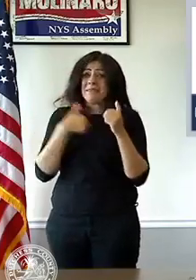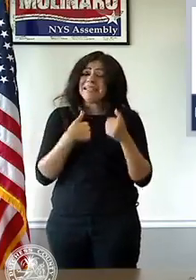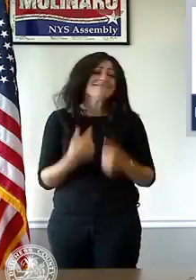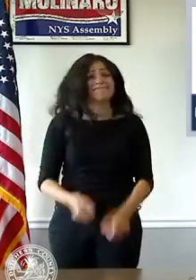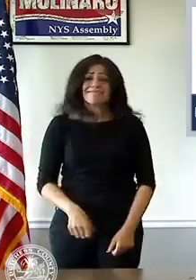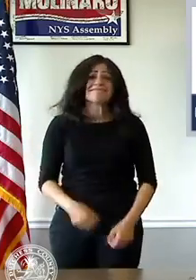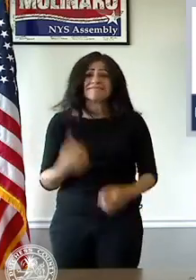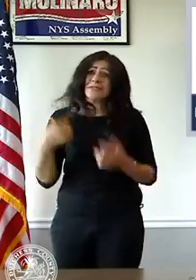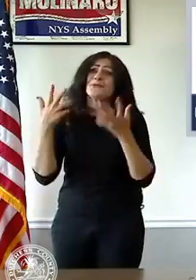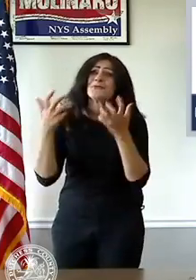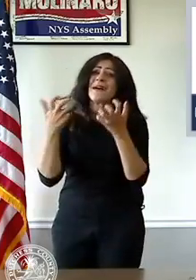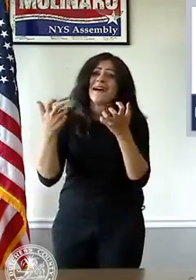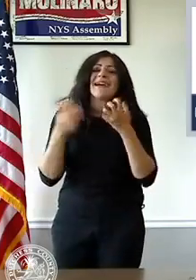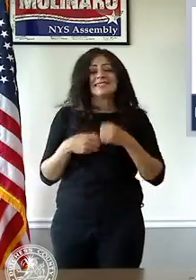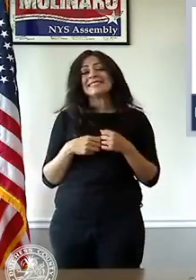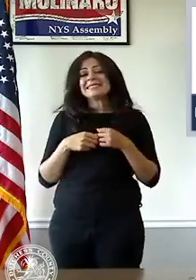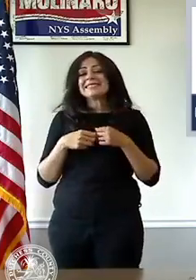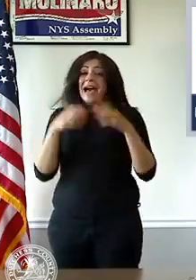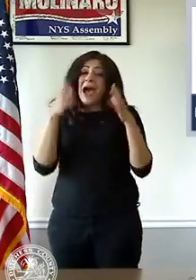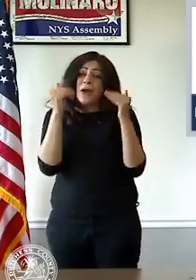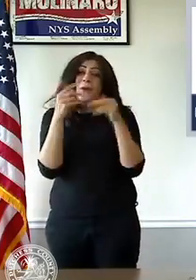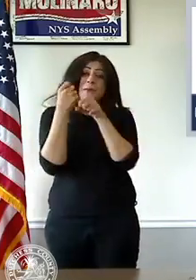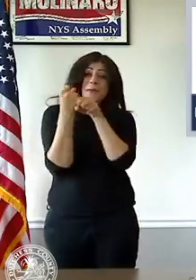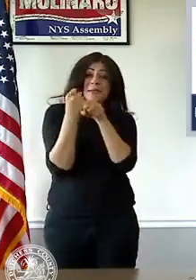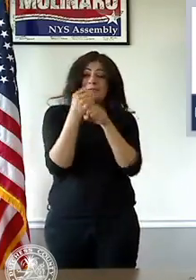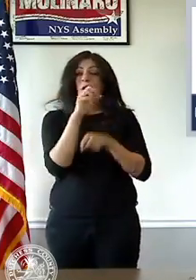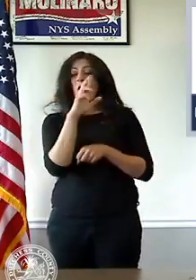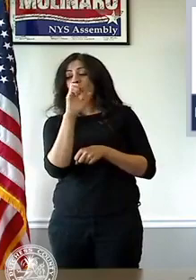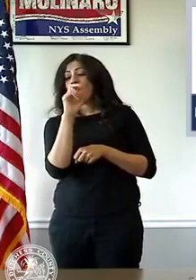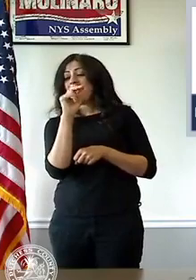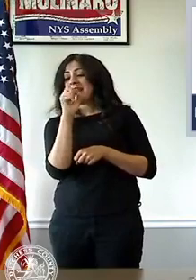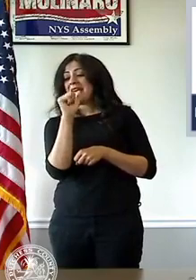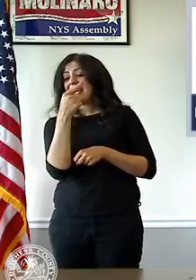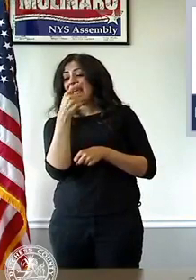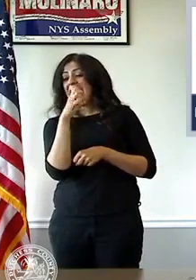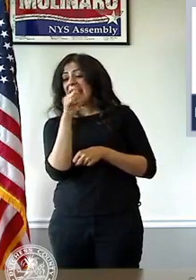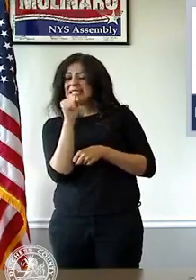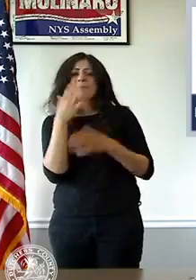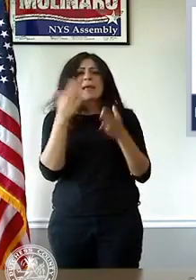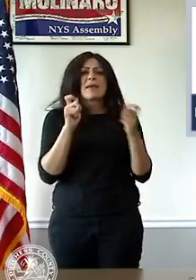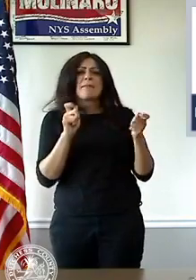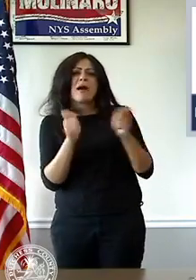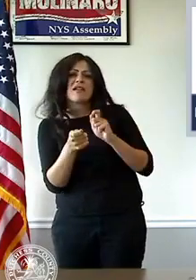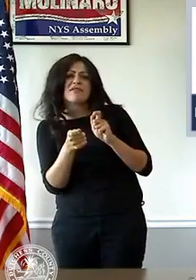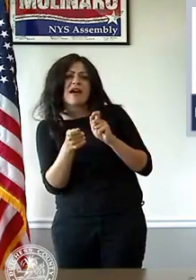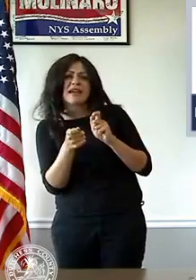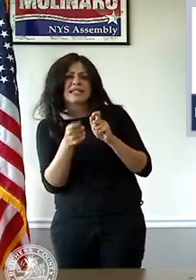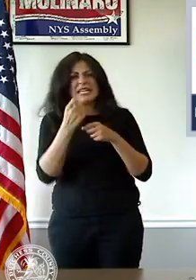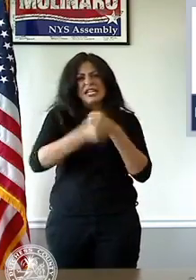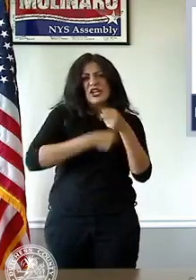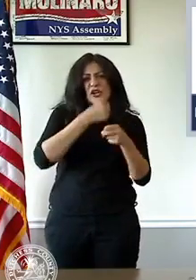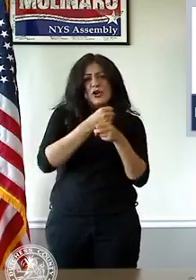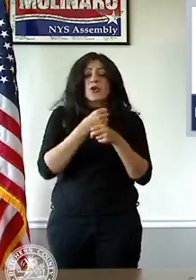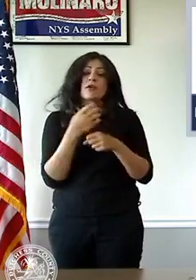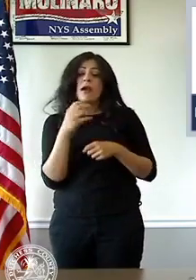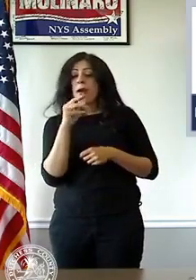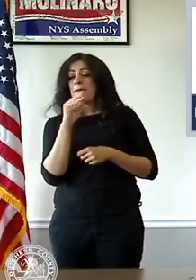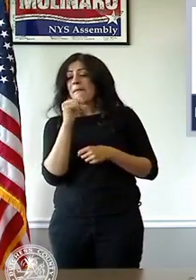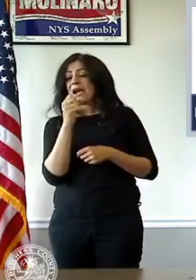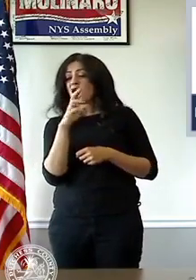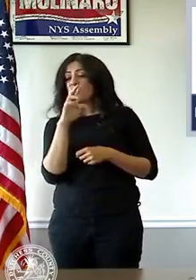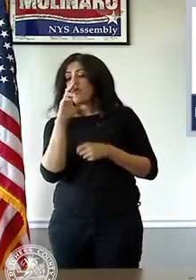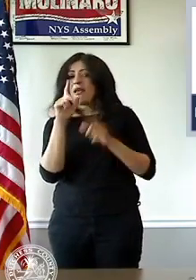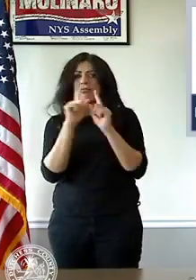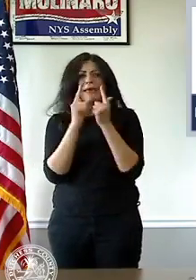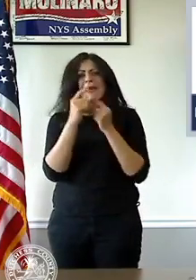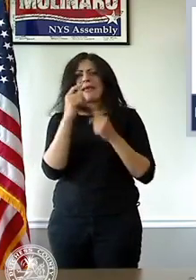is the possibility of some sort of modified baseball activity this spring. Truly, minor league baseball is